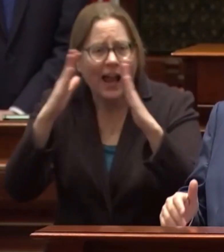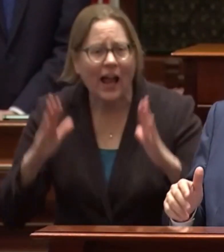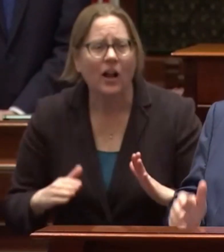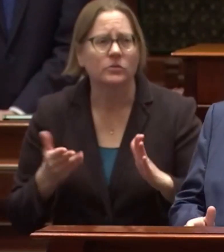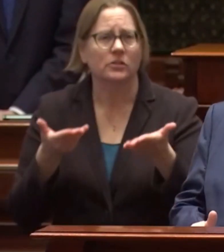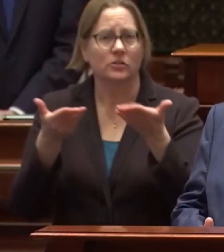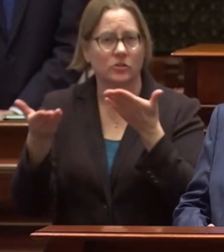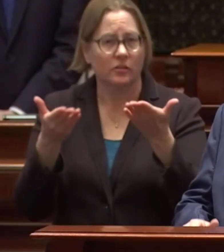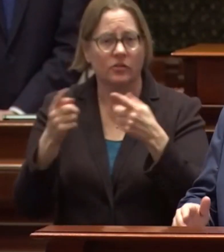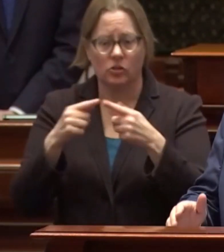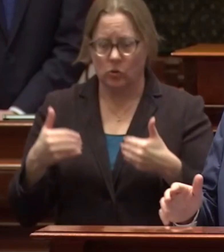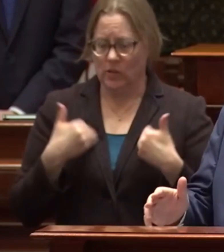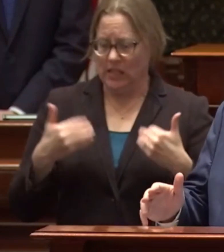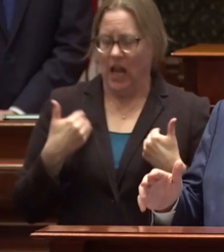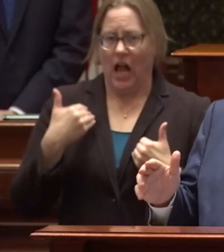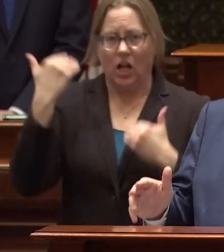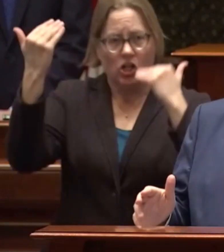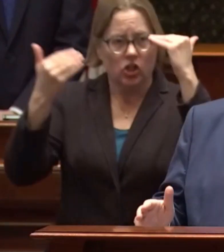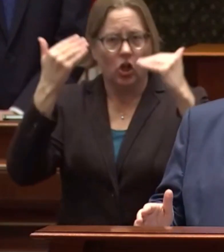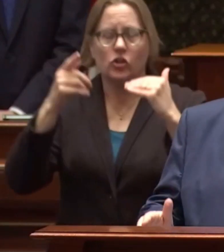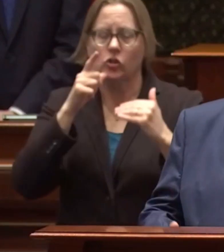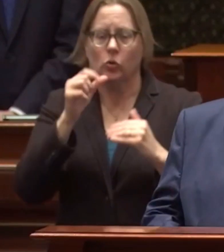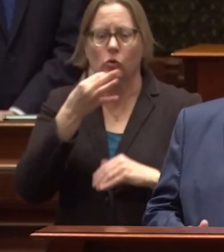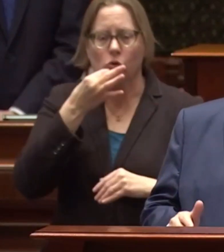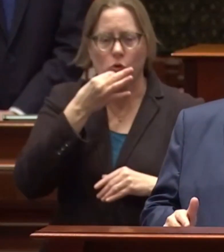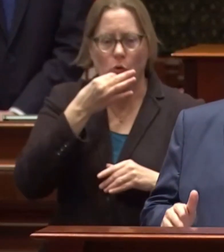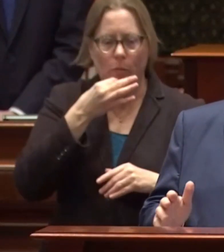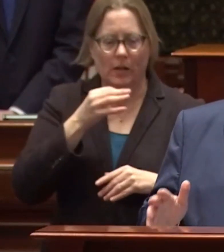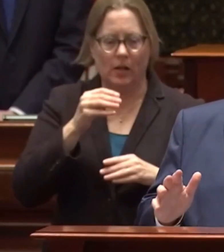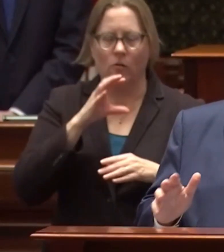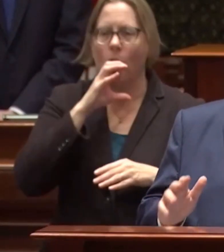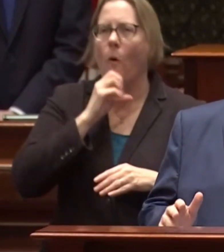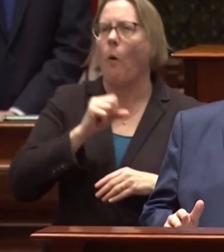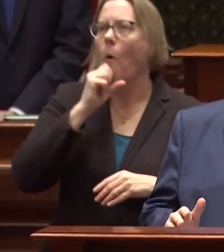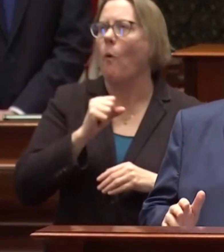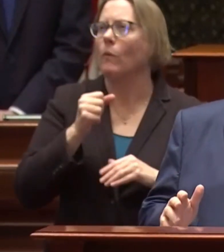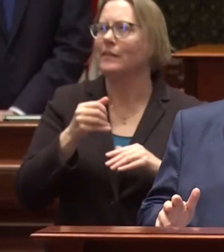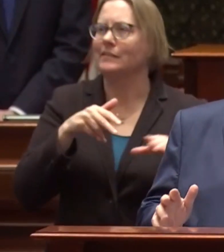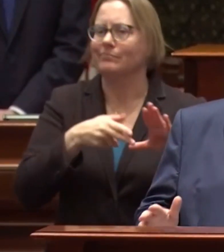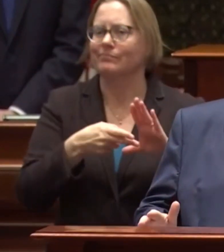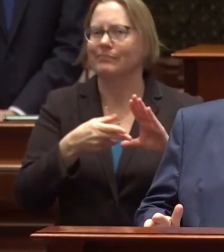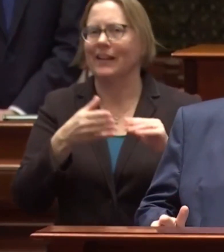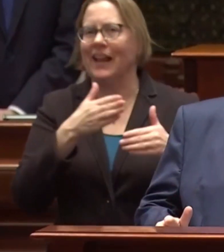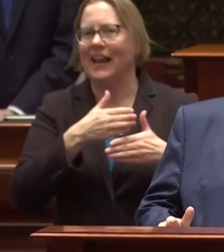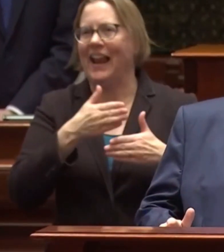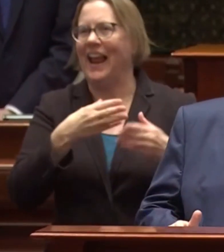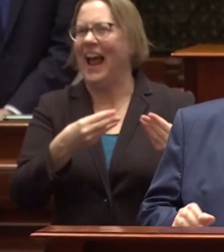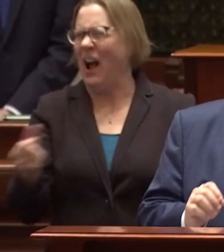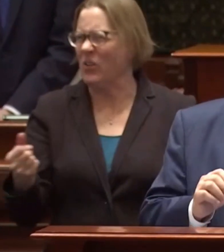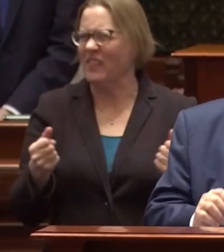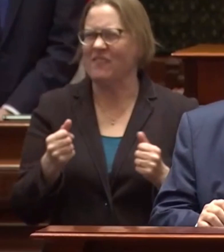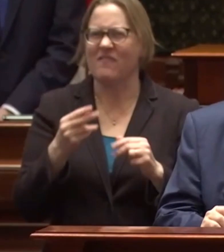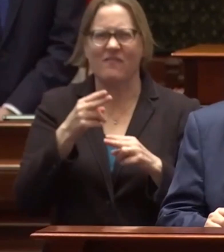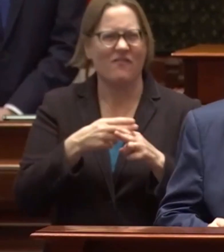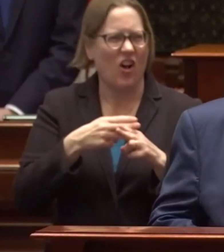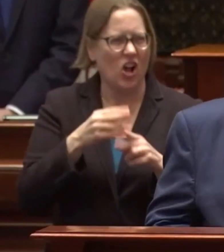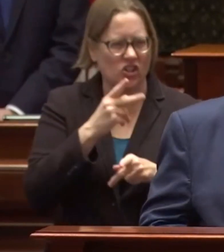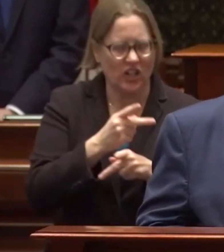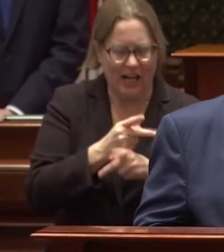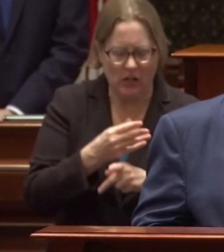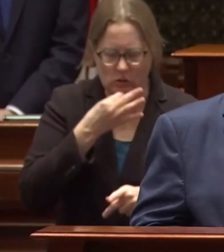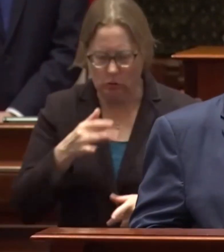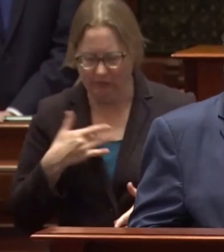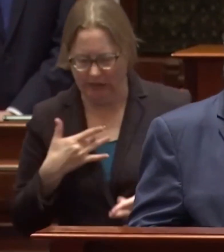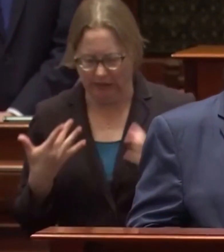services to young adults aging out of foster care who were at risk of becoming unhoused. And we gave one-time